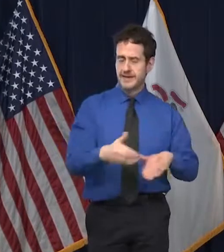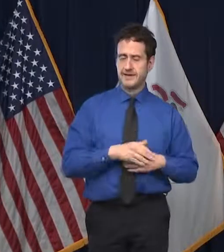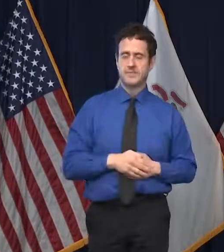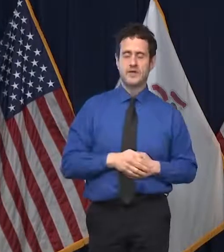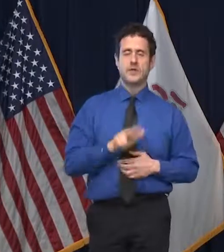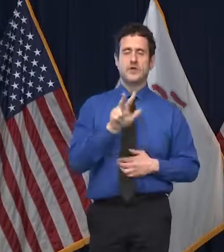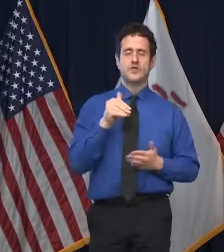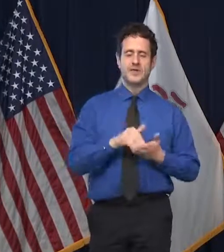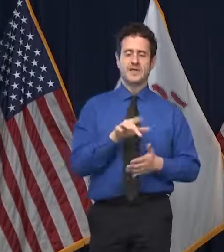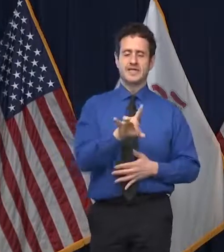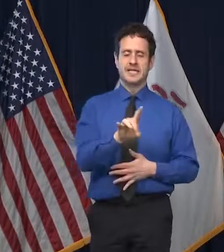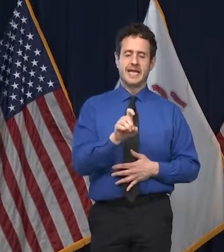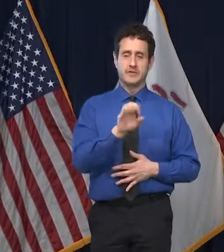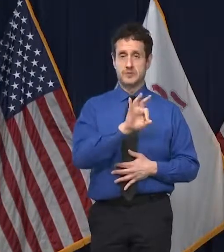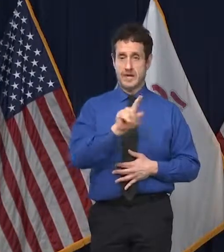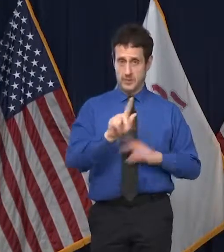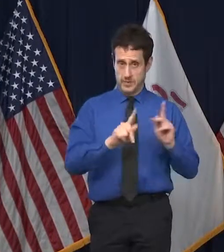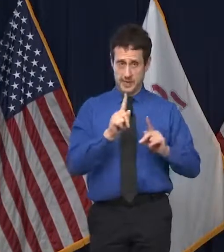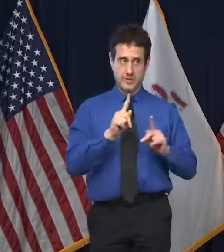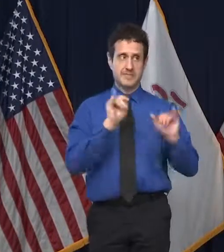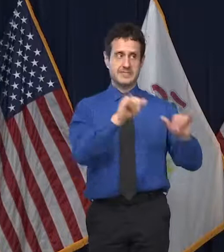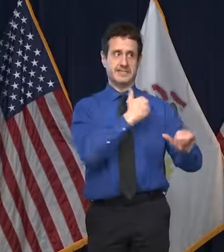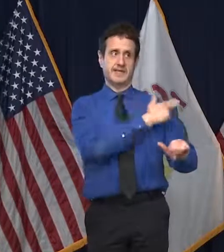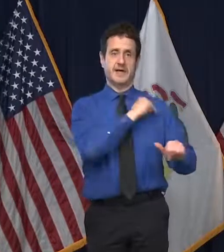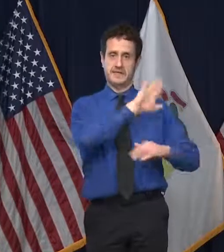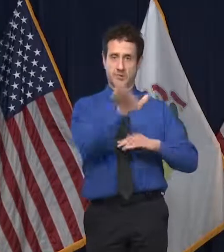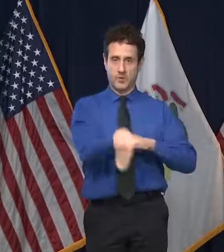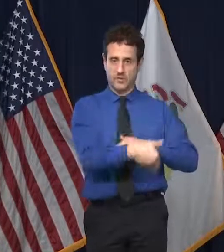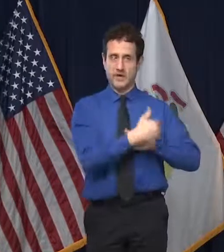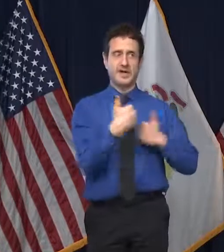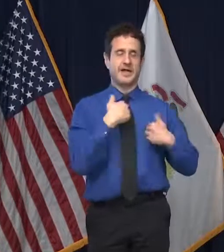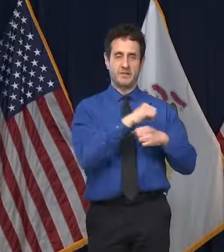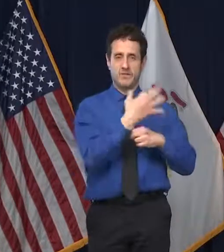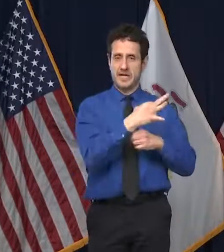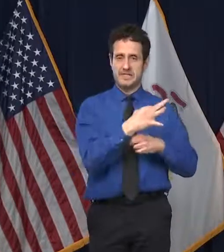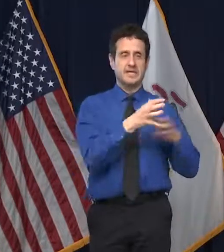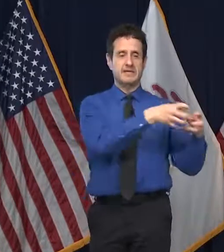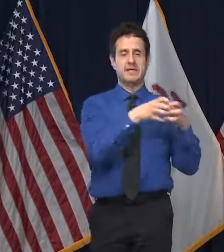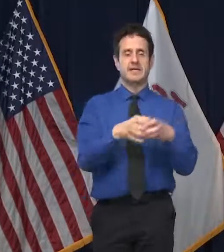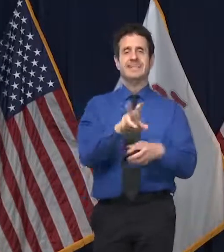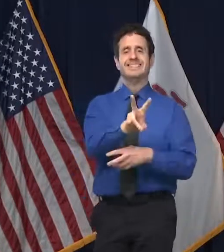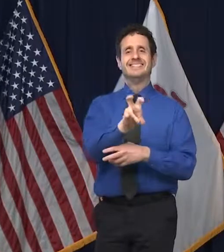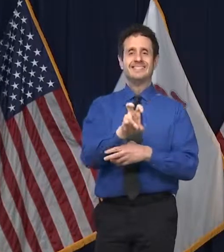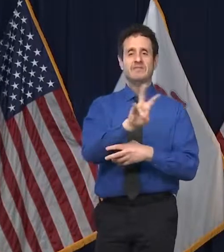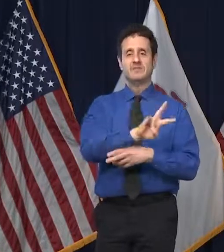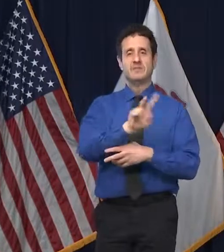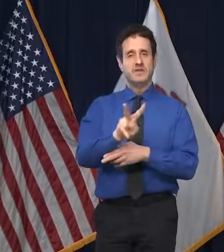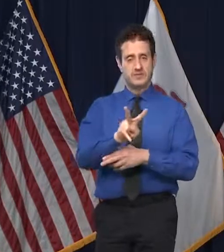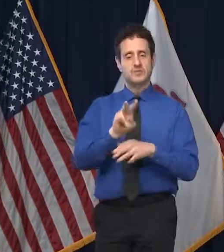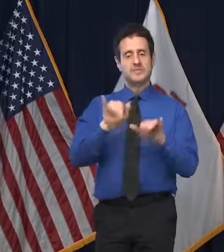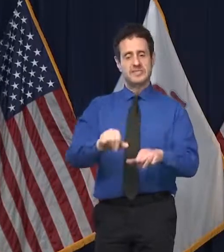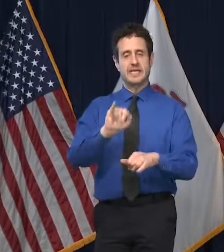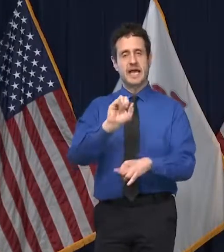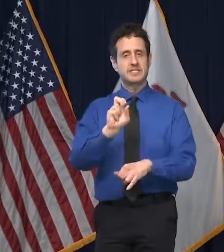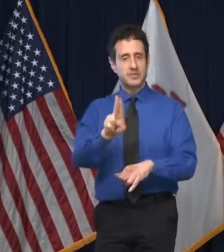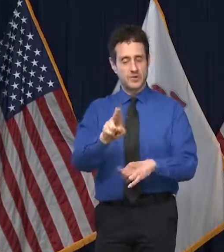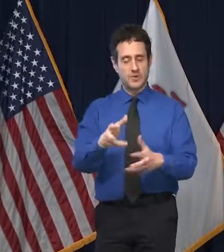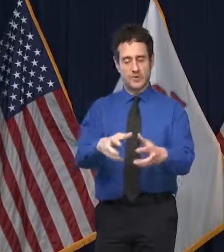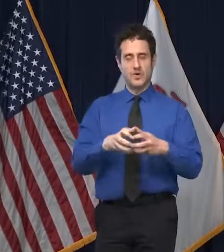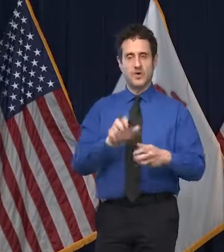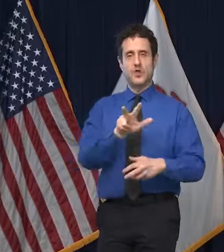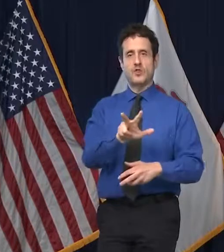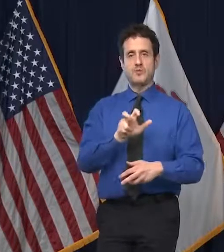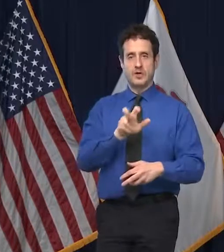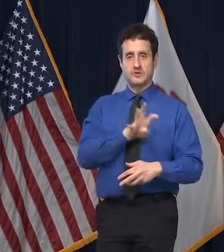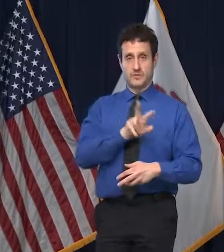3,891 people were reported to be in the hospital overnight with COVID-19, and of those, 772 patients were in the ICU, and 343 patients